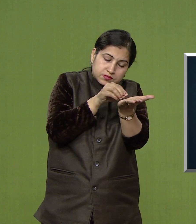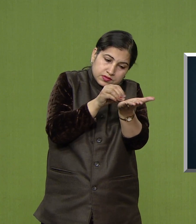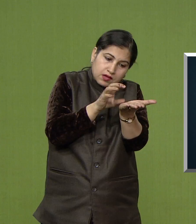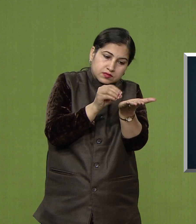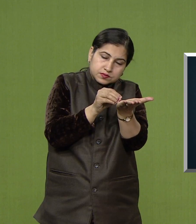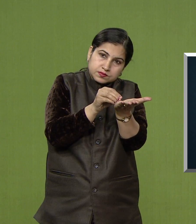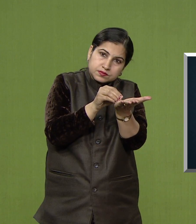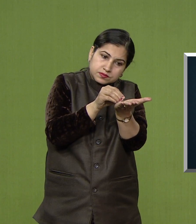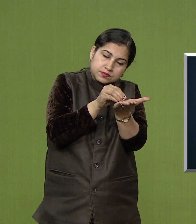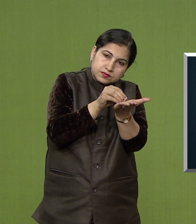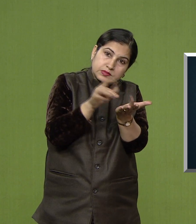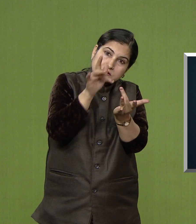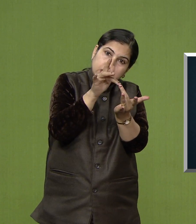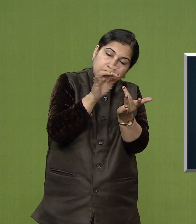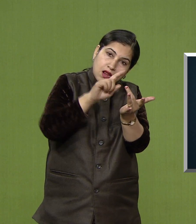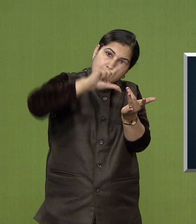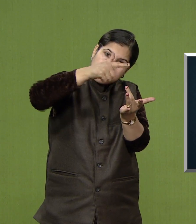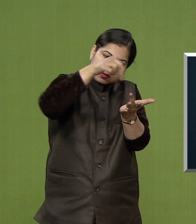inwards towards the center.